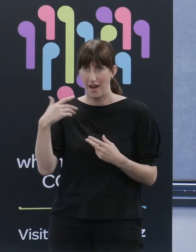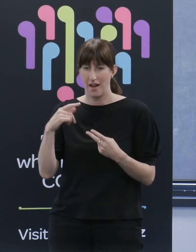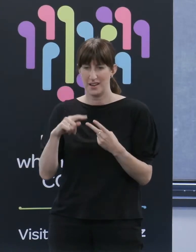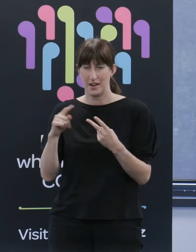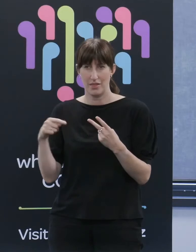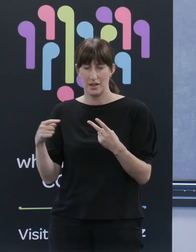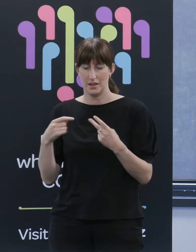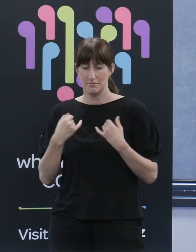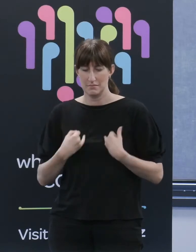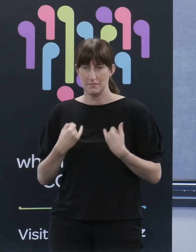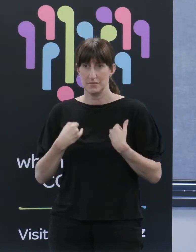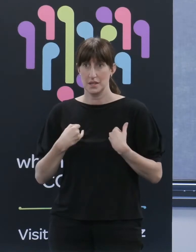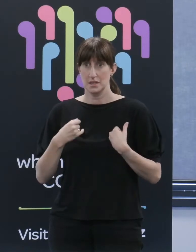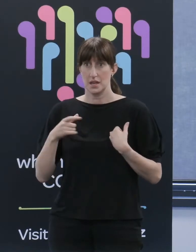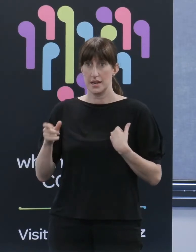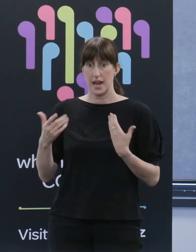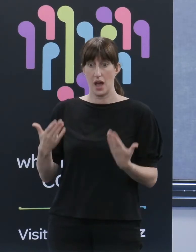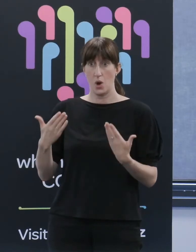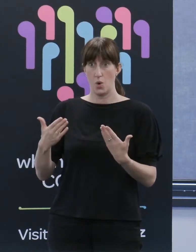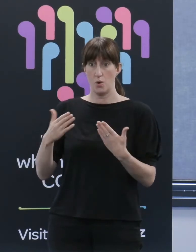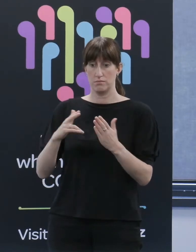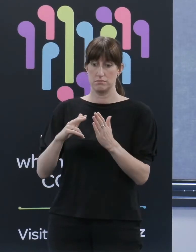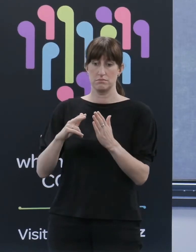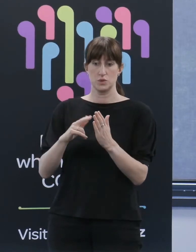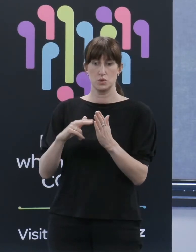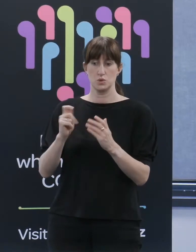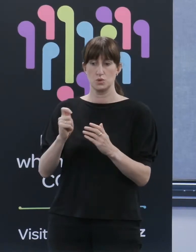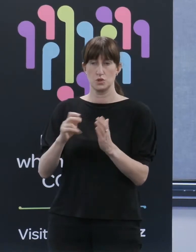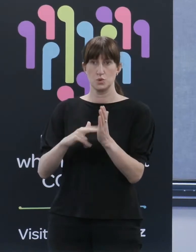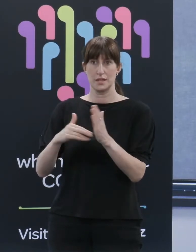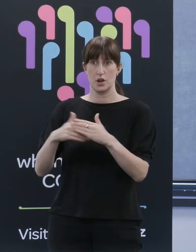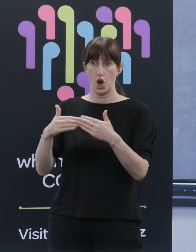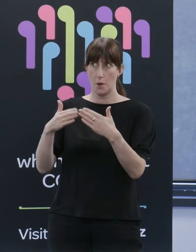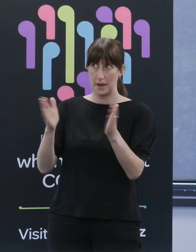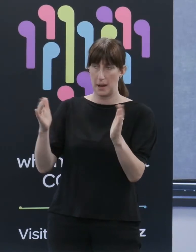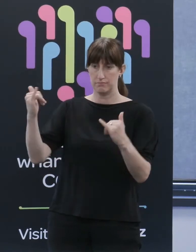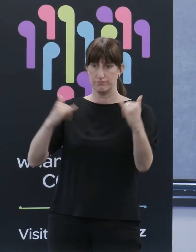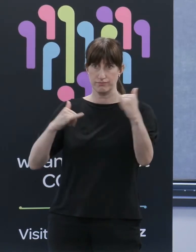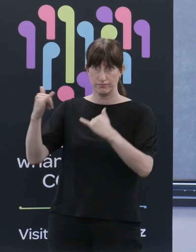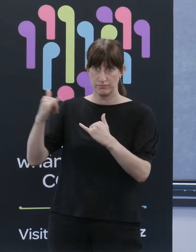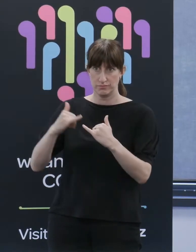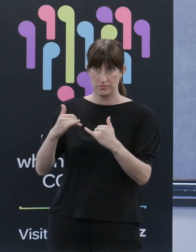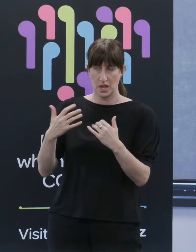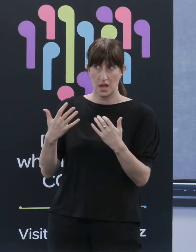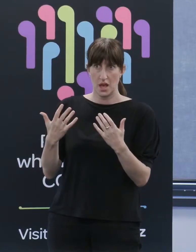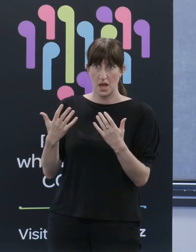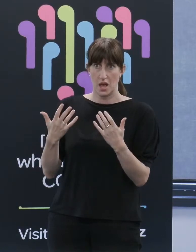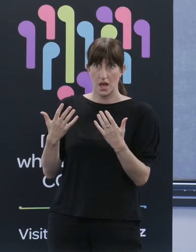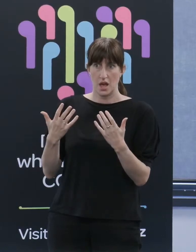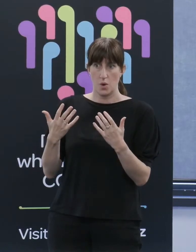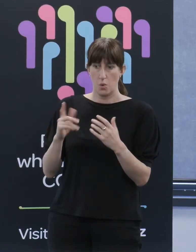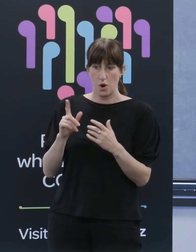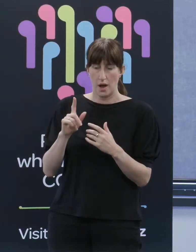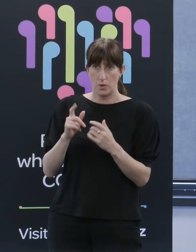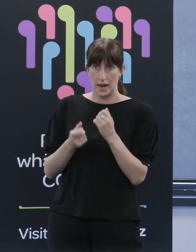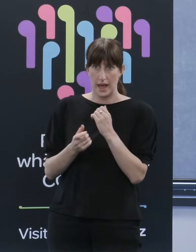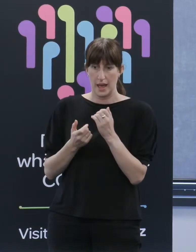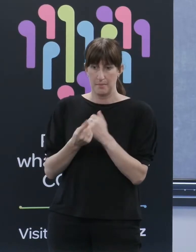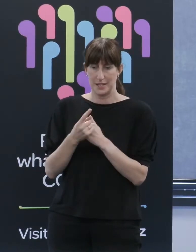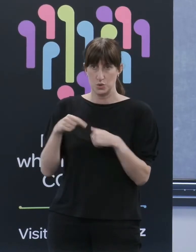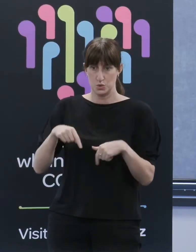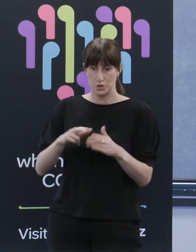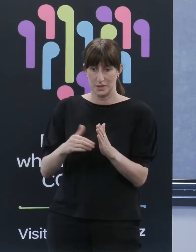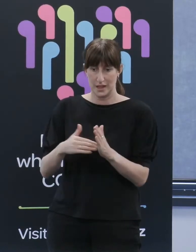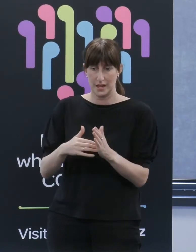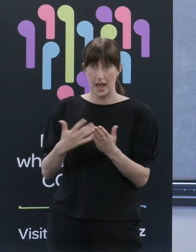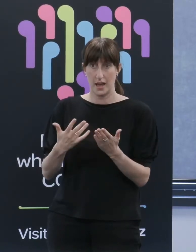those illnesses spreading here? And also, what, if anything, is New Zealand doing to help Fiji with this upsurge in their health problems? Not on top